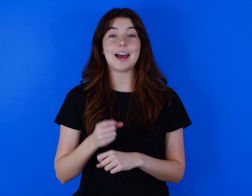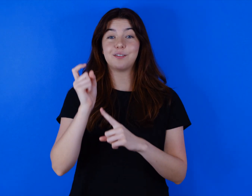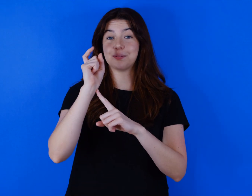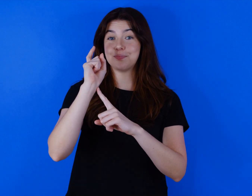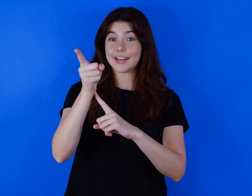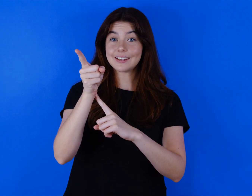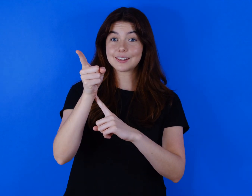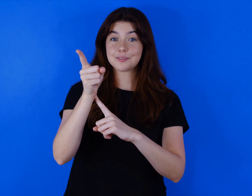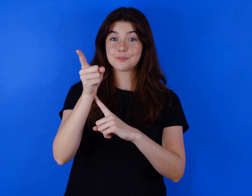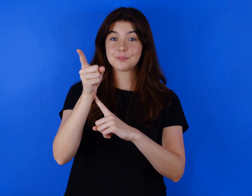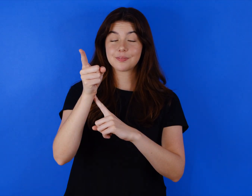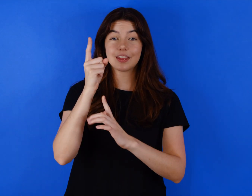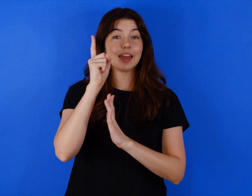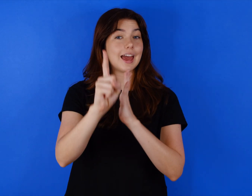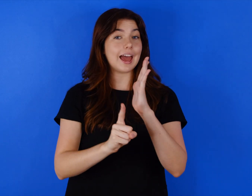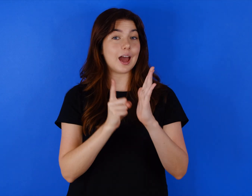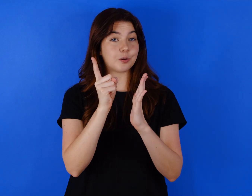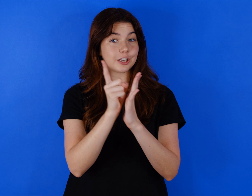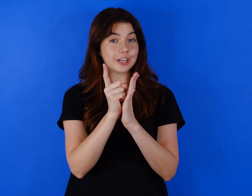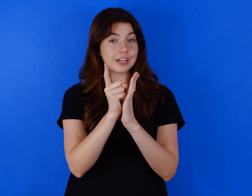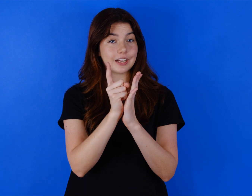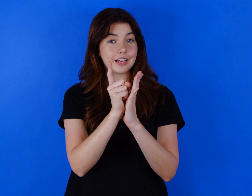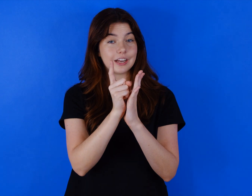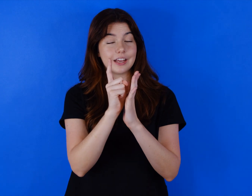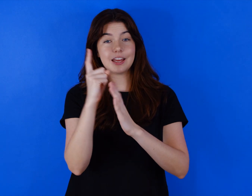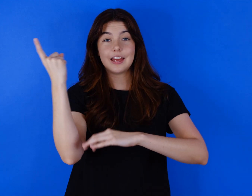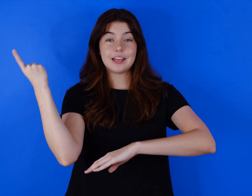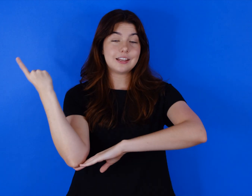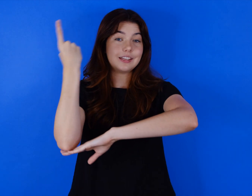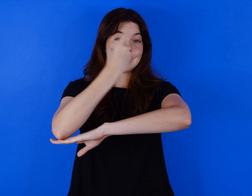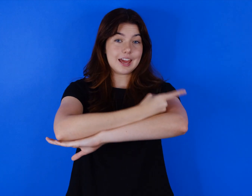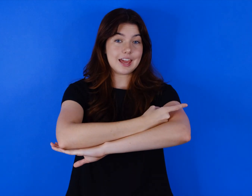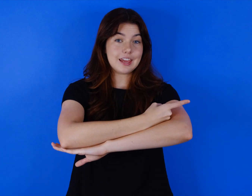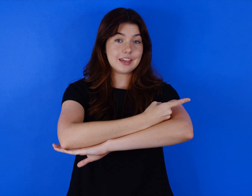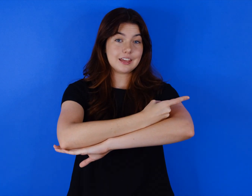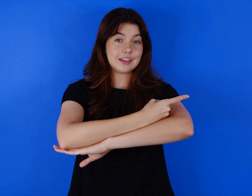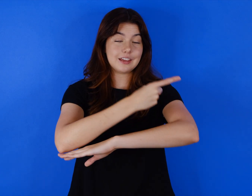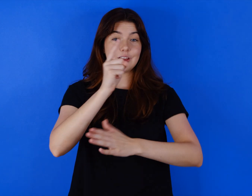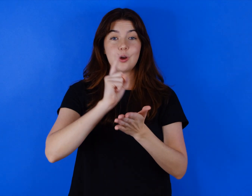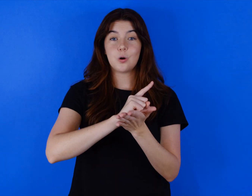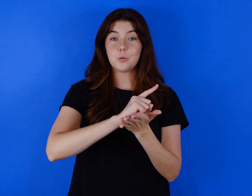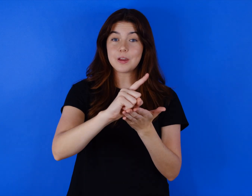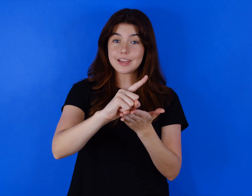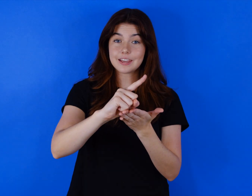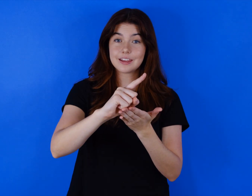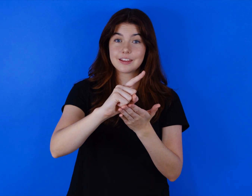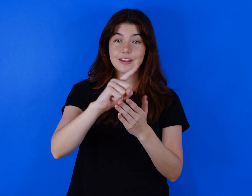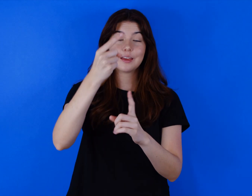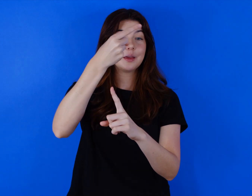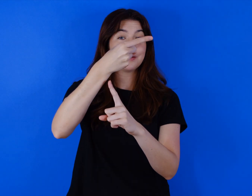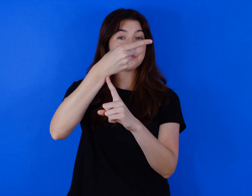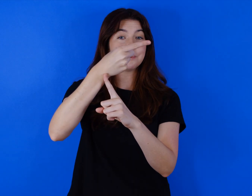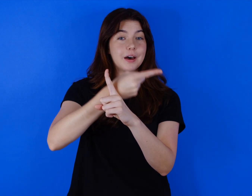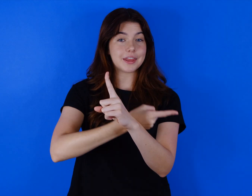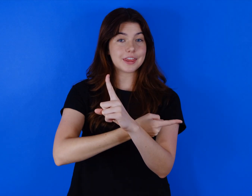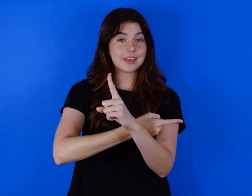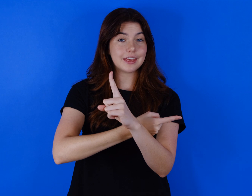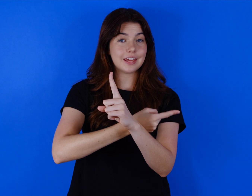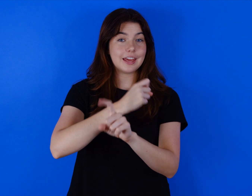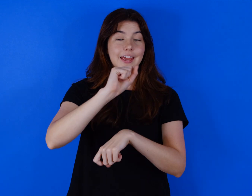have minute, hour, day, week, month,